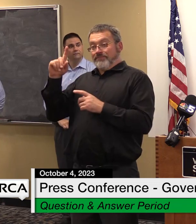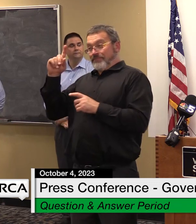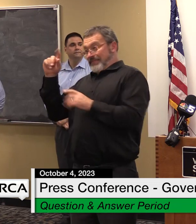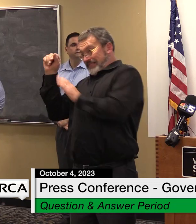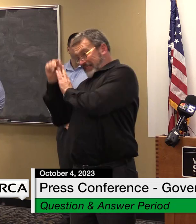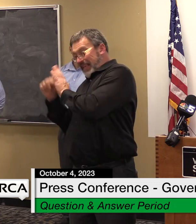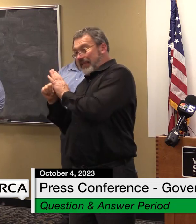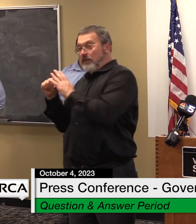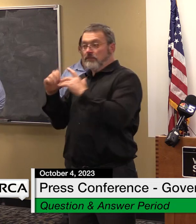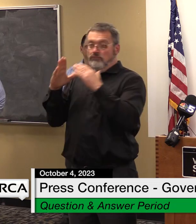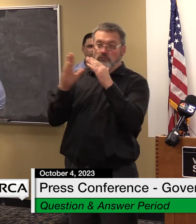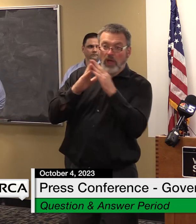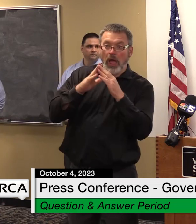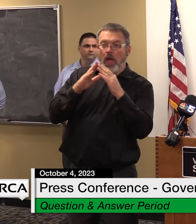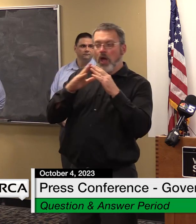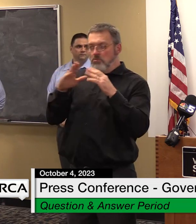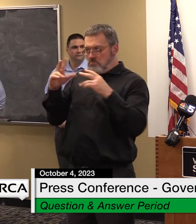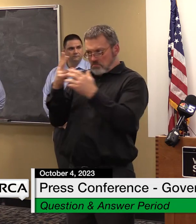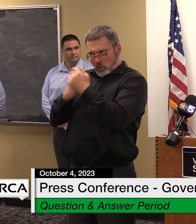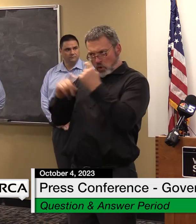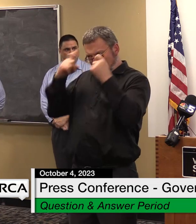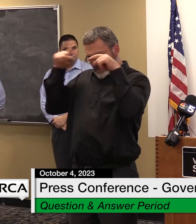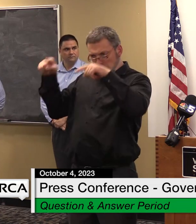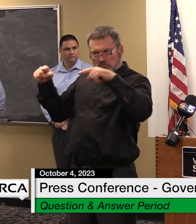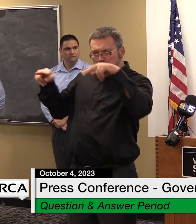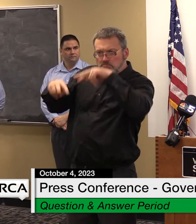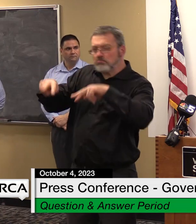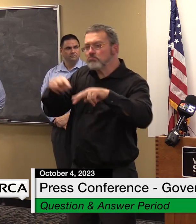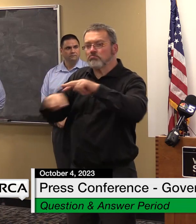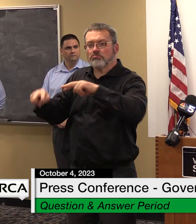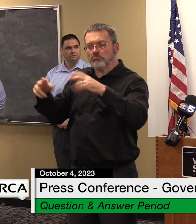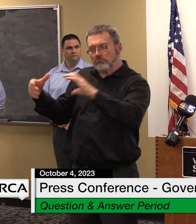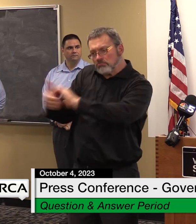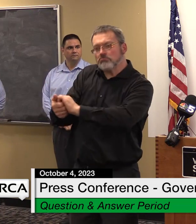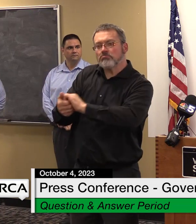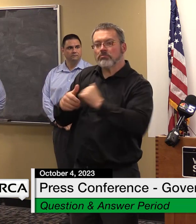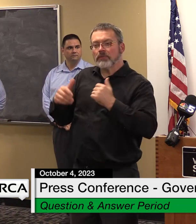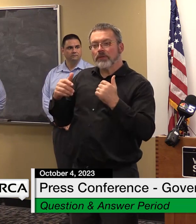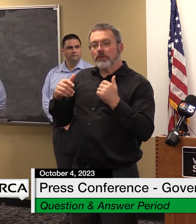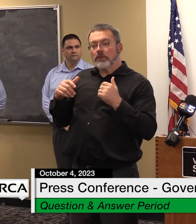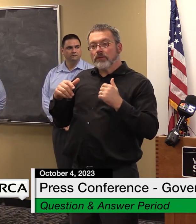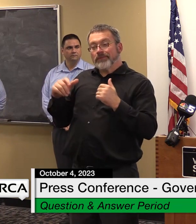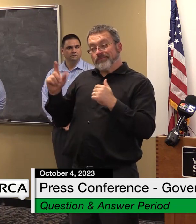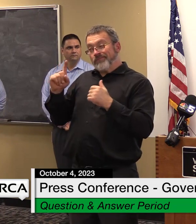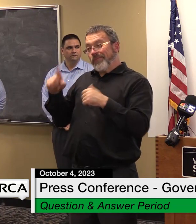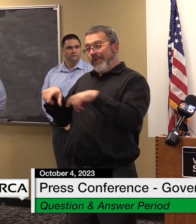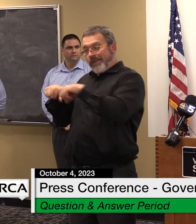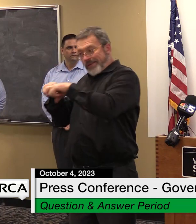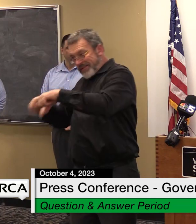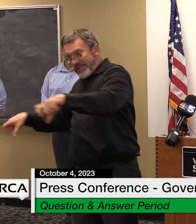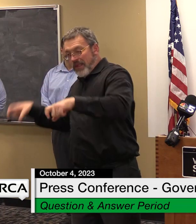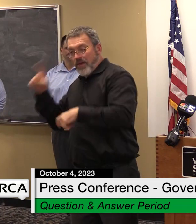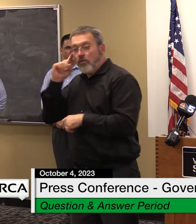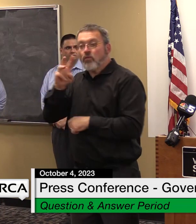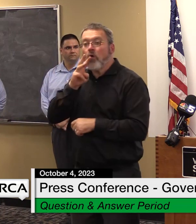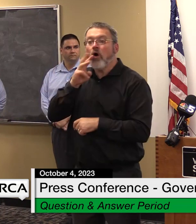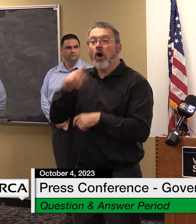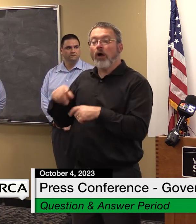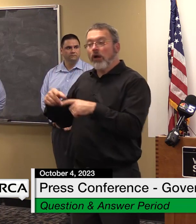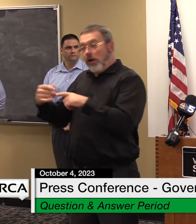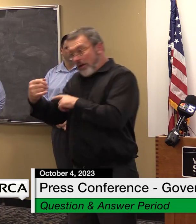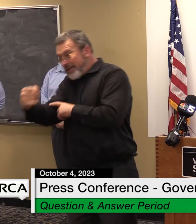work. There are discussions about the size of the piping for water and wastewater that are required for